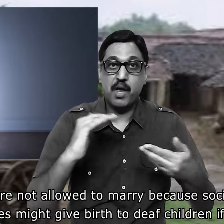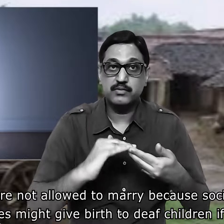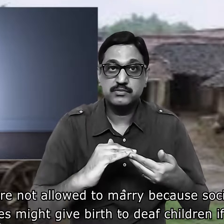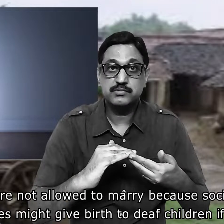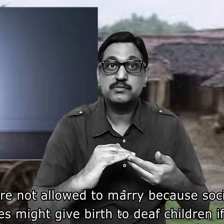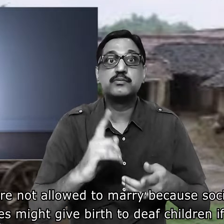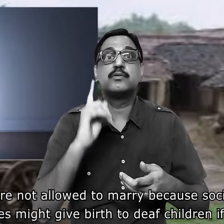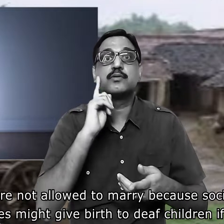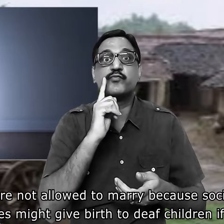they married.